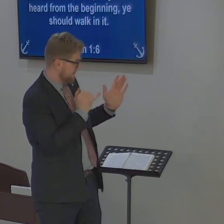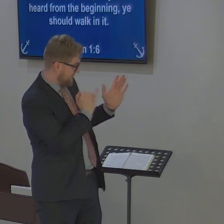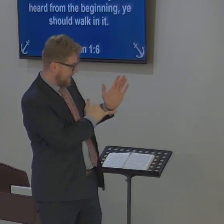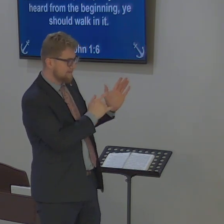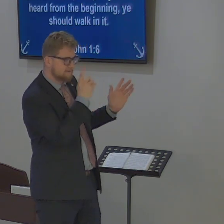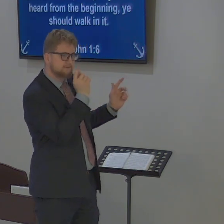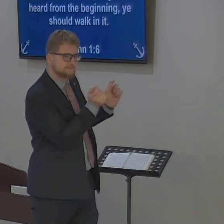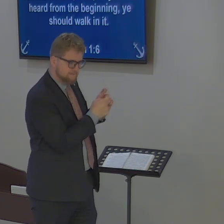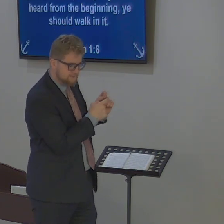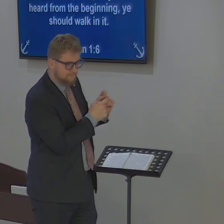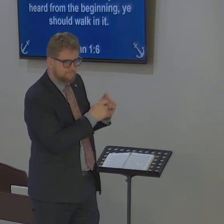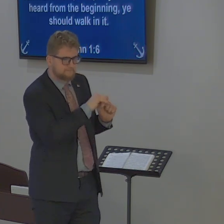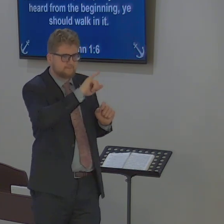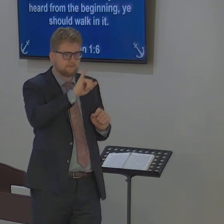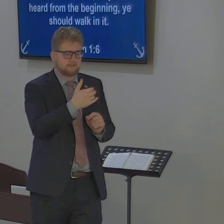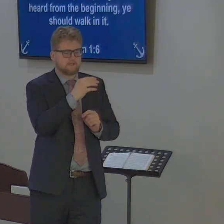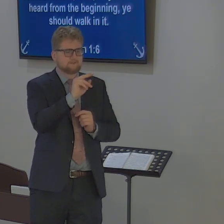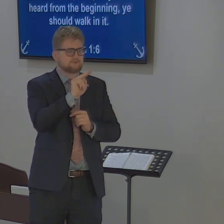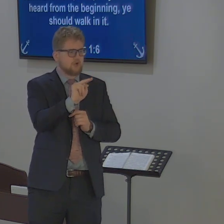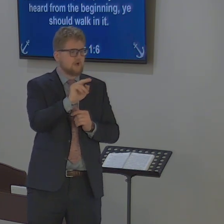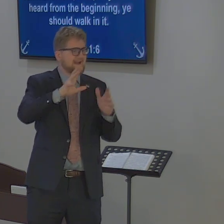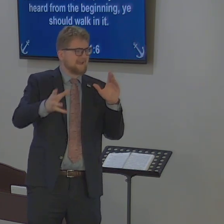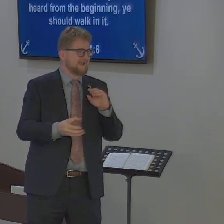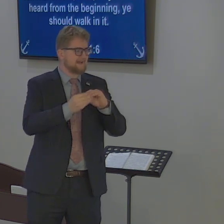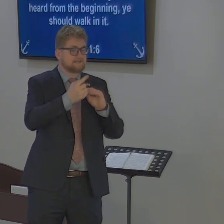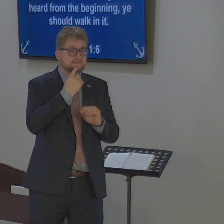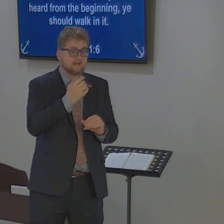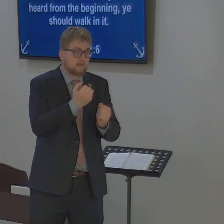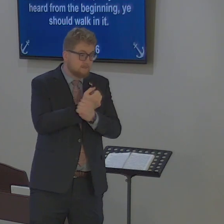John added to that and said, love is walking in his commandments.